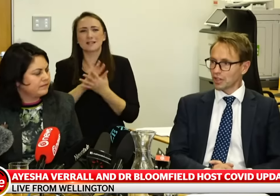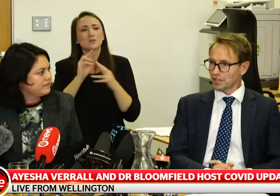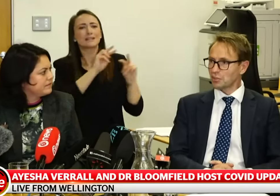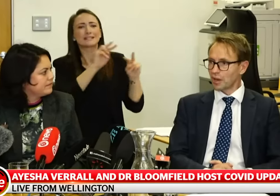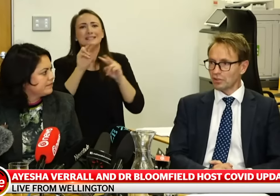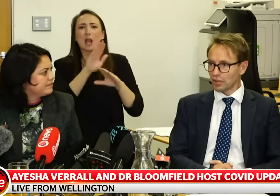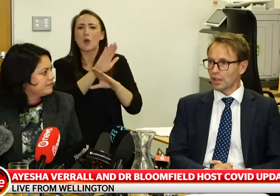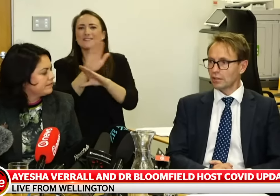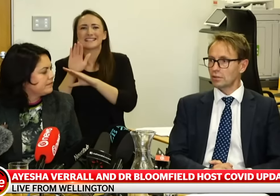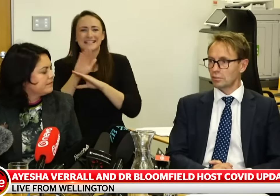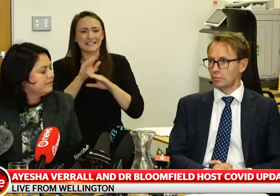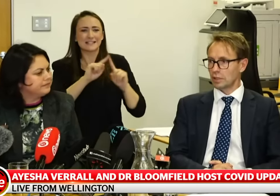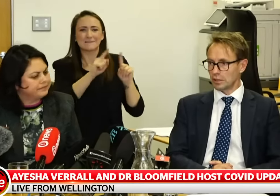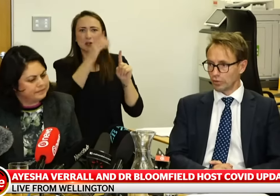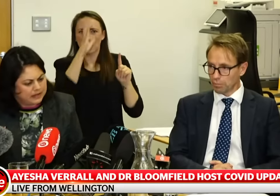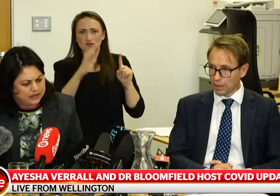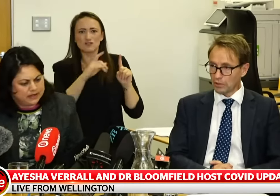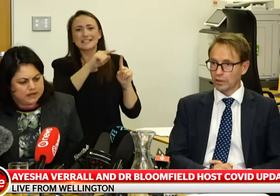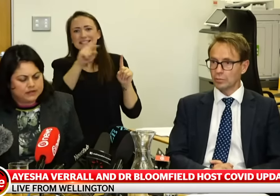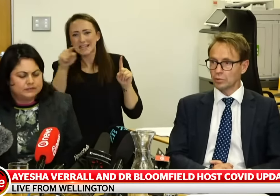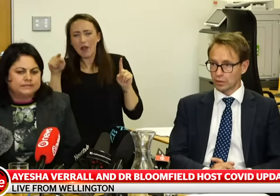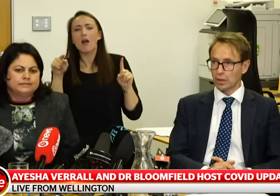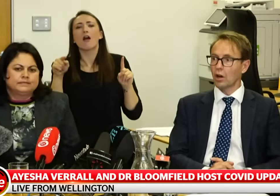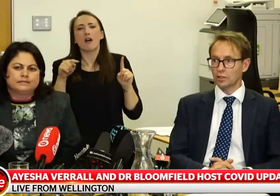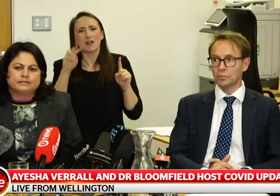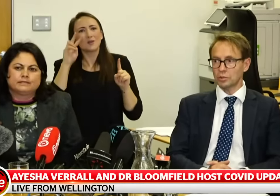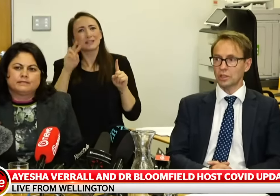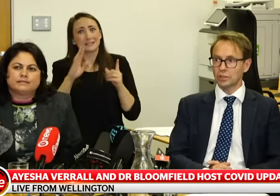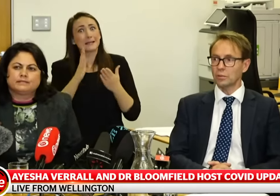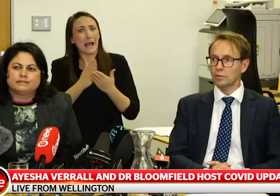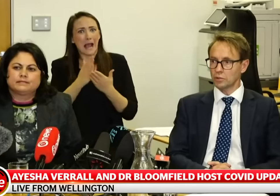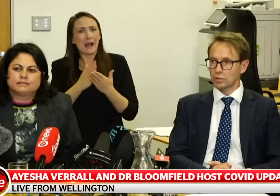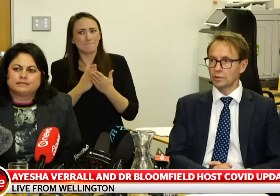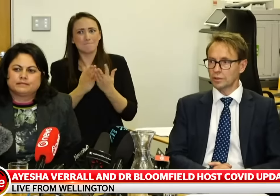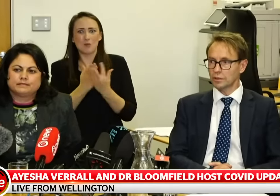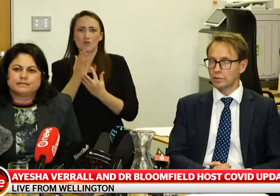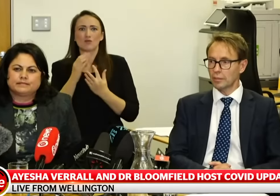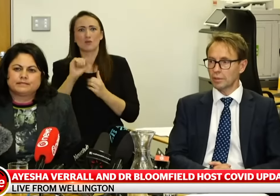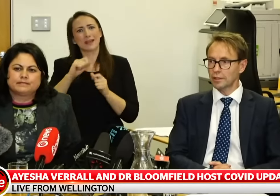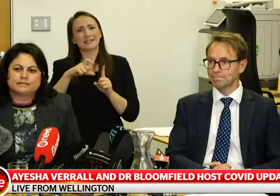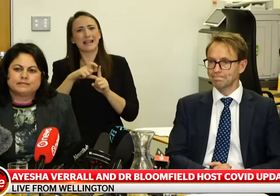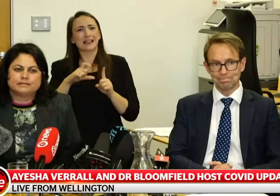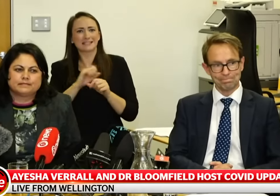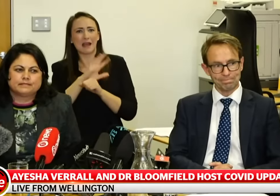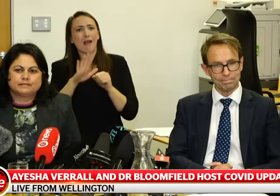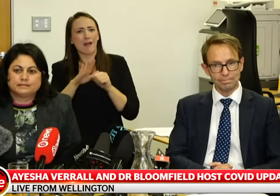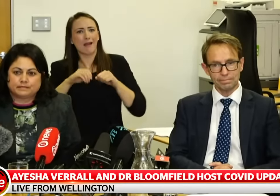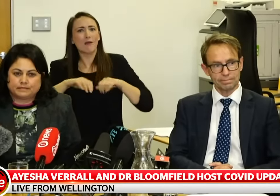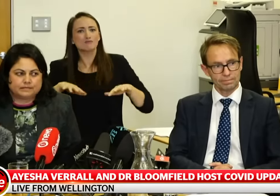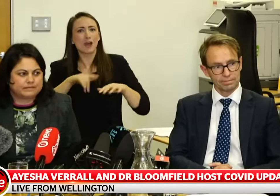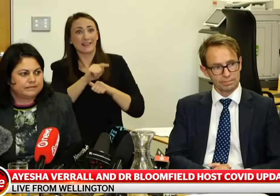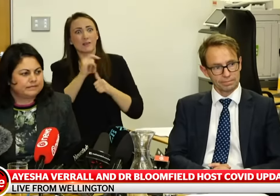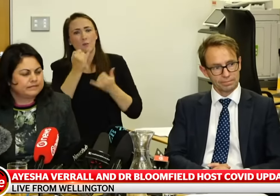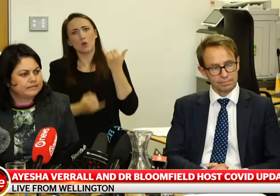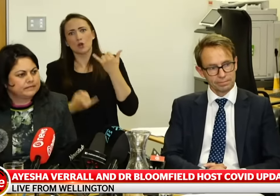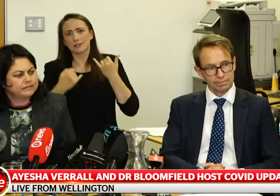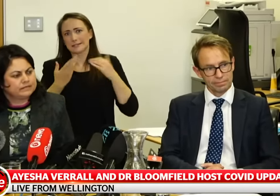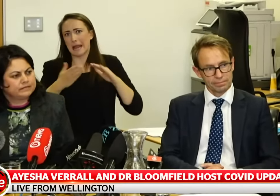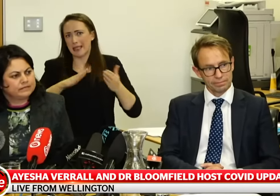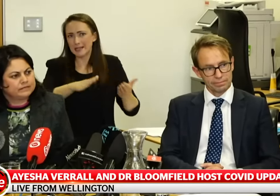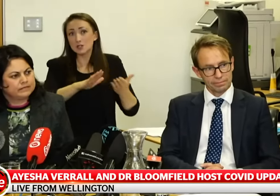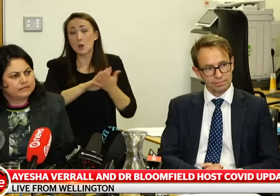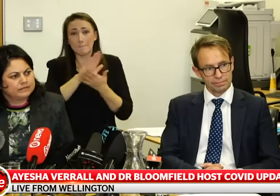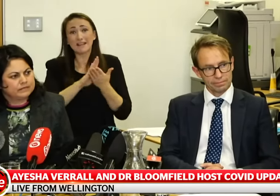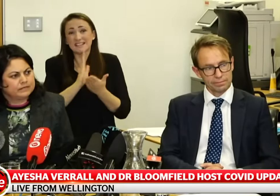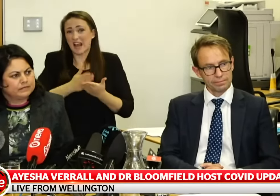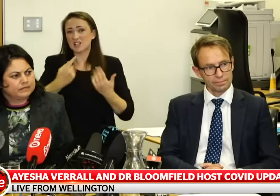at their mortality waves, they had many of them peaked. Their highest mortality wave was during the Delta outbreak. Do you think we're successfully